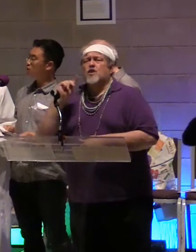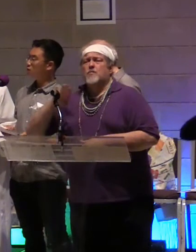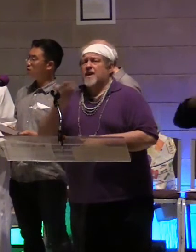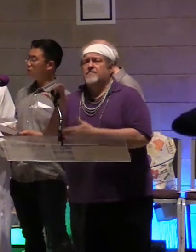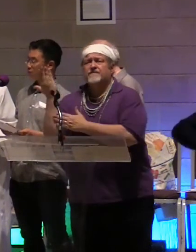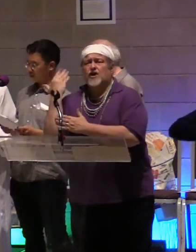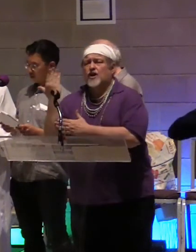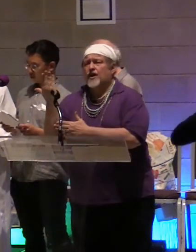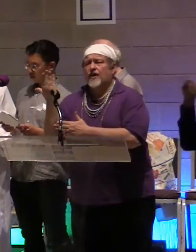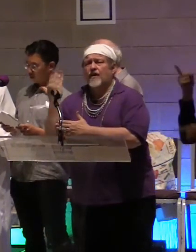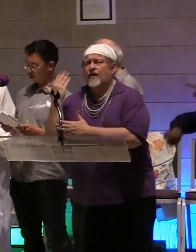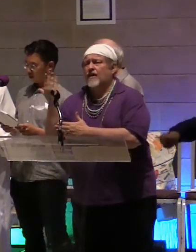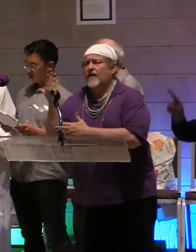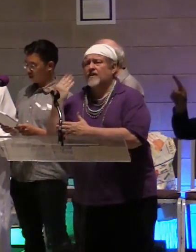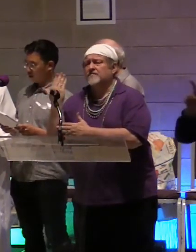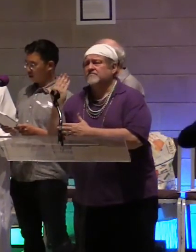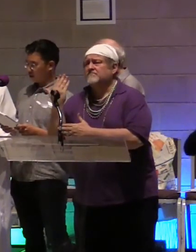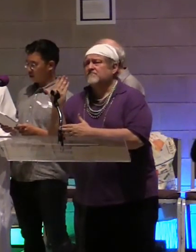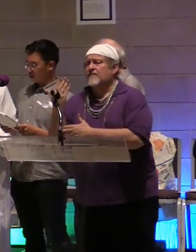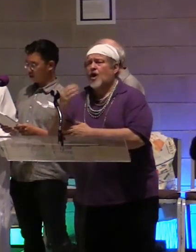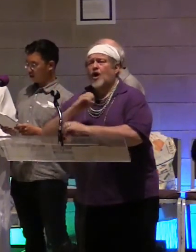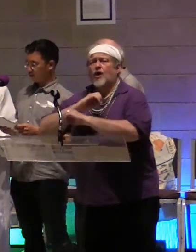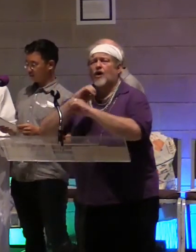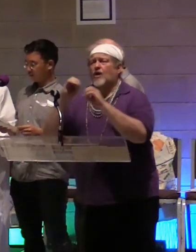ever been before.